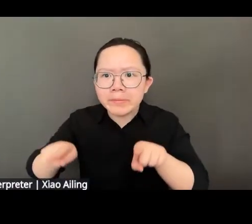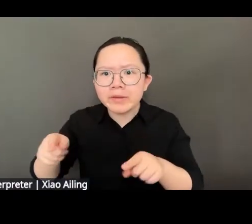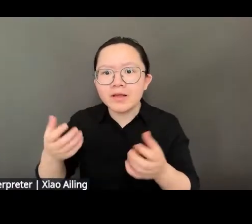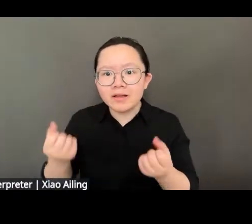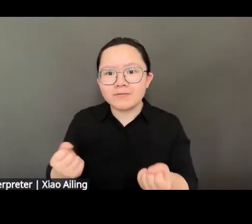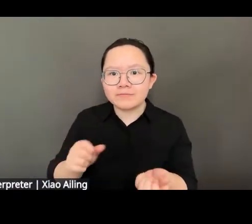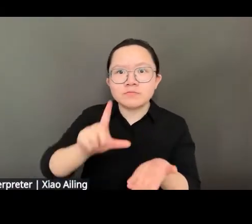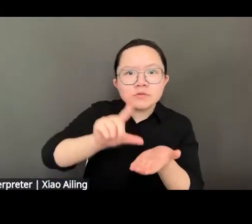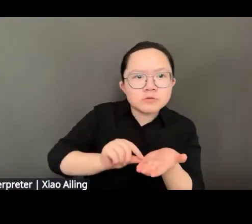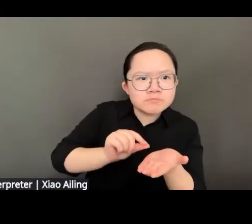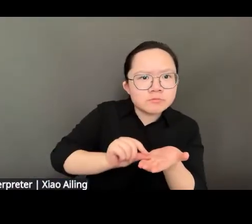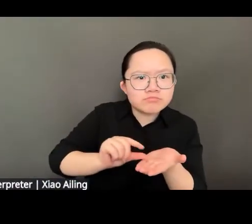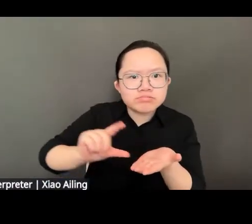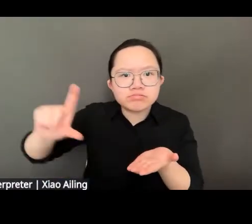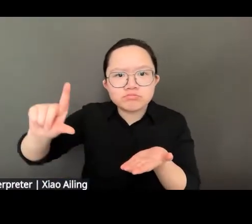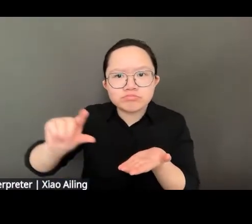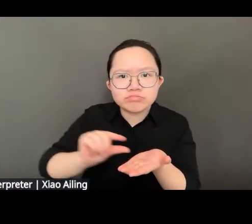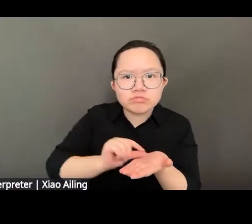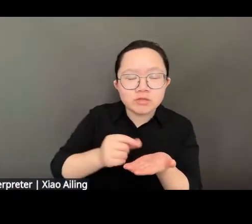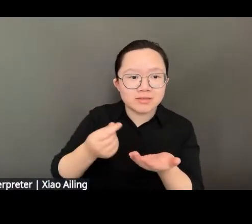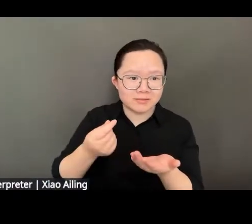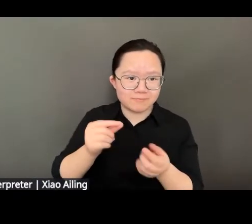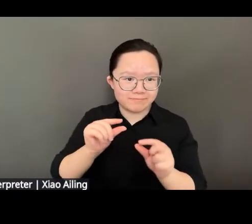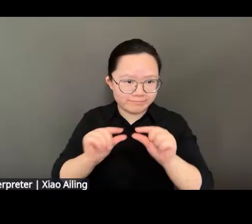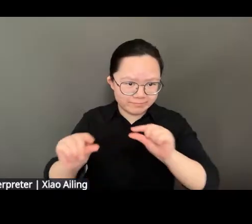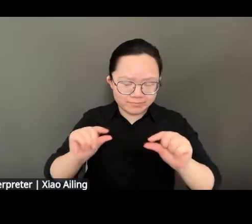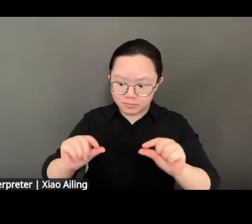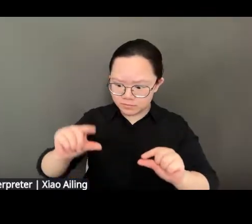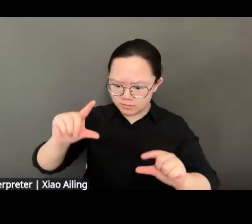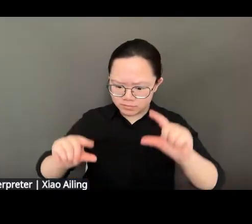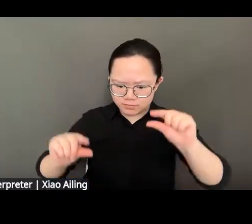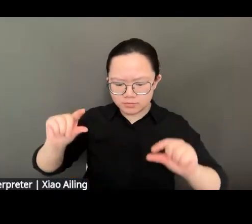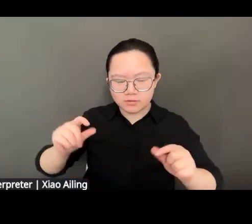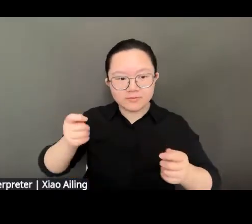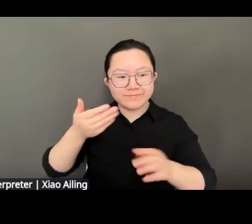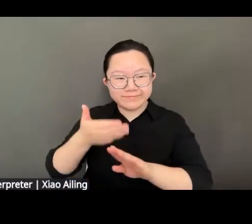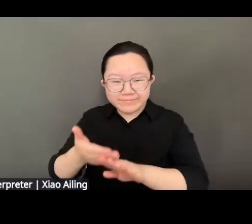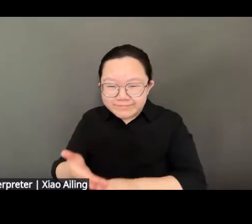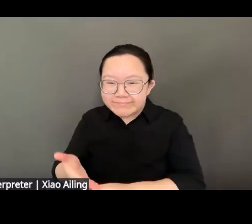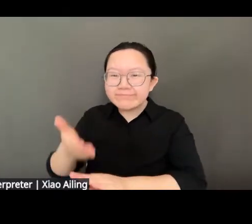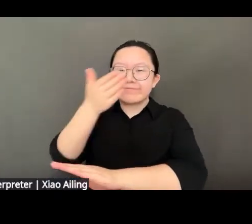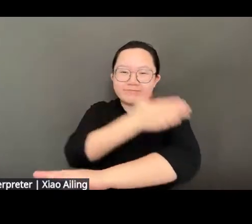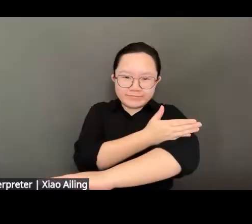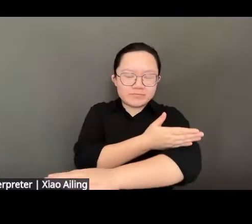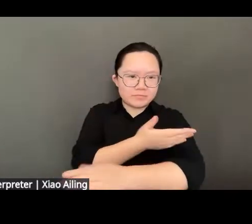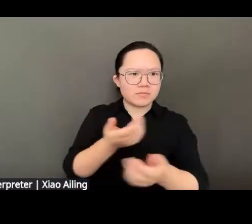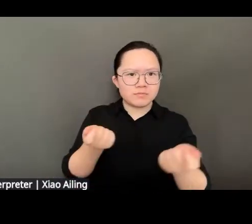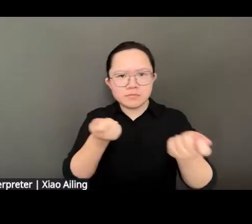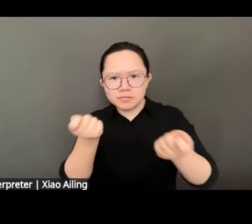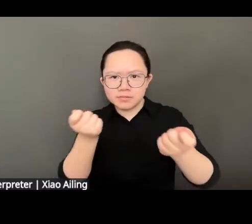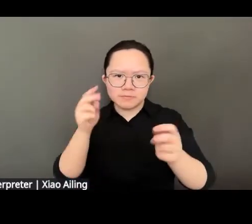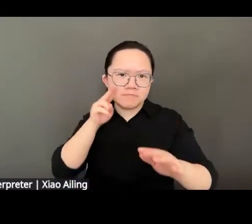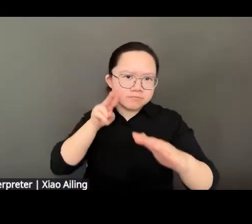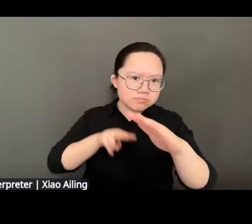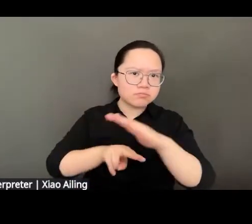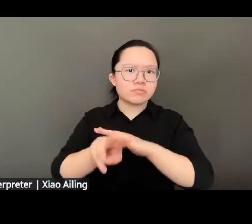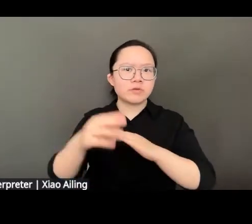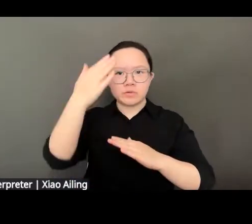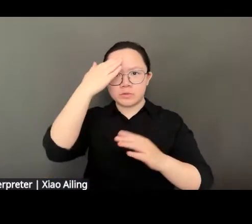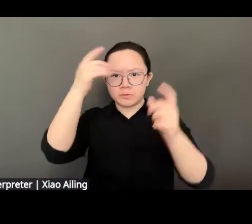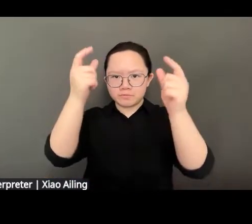accessible. Budgeting for inclusion from the beginning allows the program to have flexibility